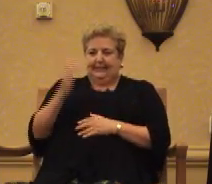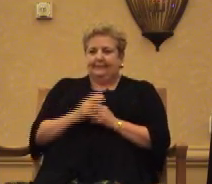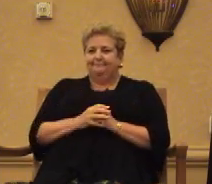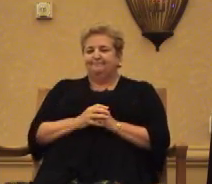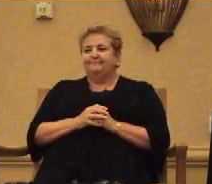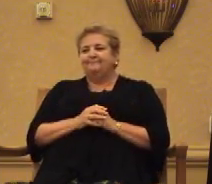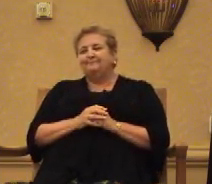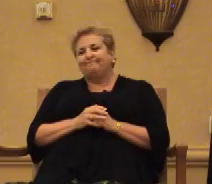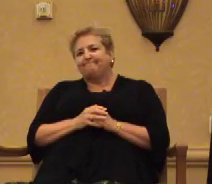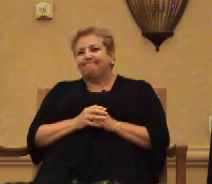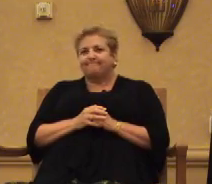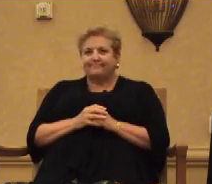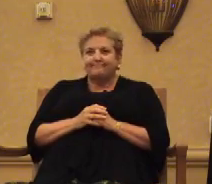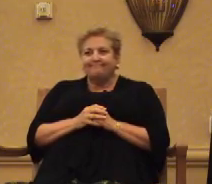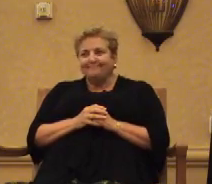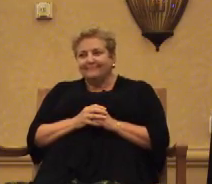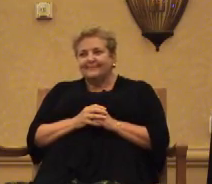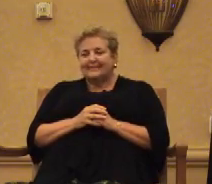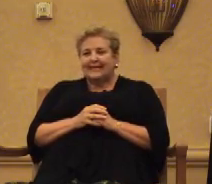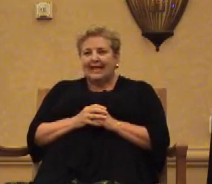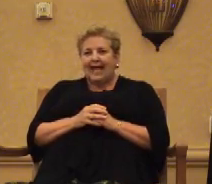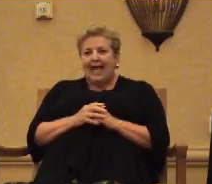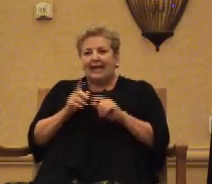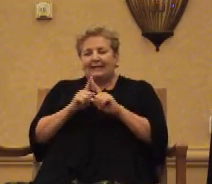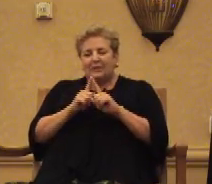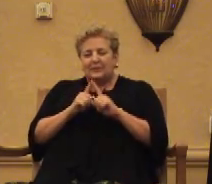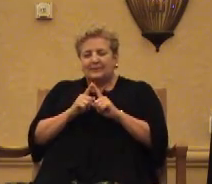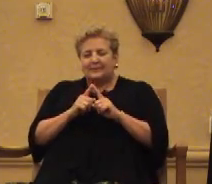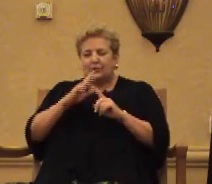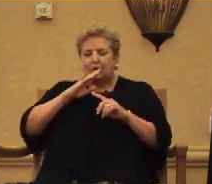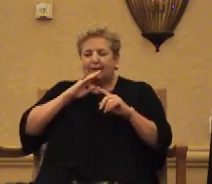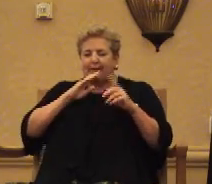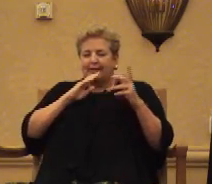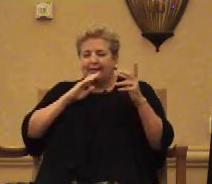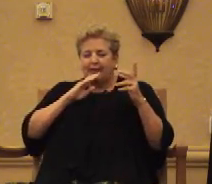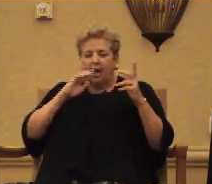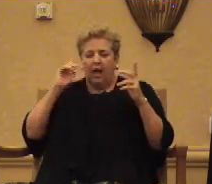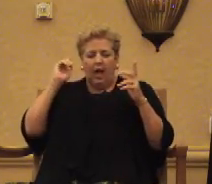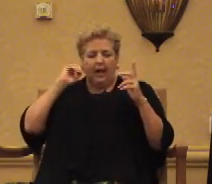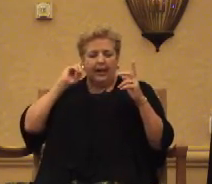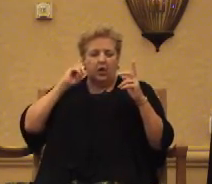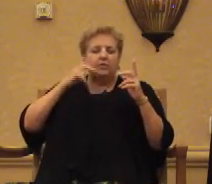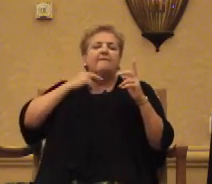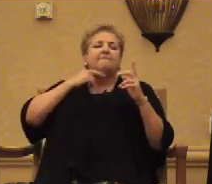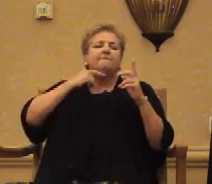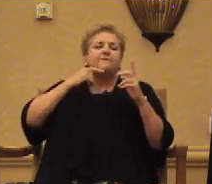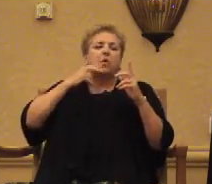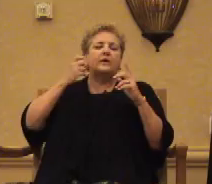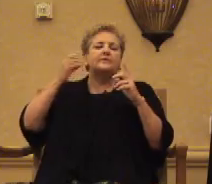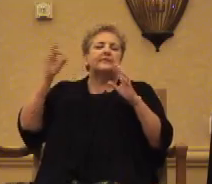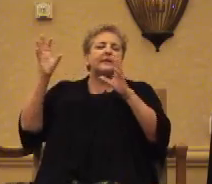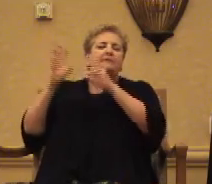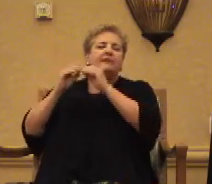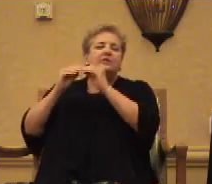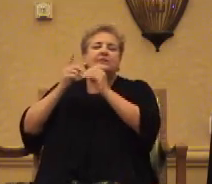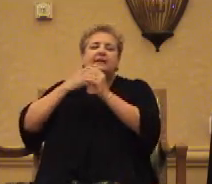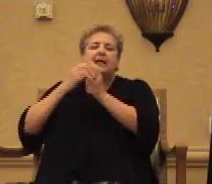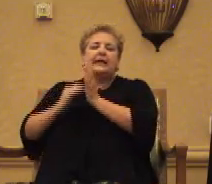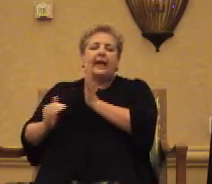And I was, as I'm doing it, I hear the voice of the convention. He keeps repeating over and over again, "The